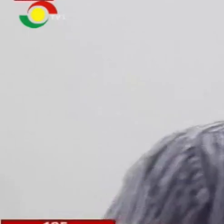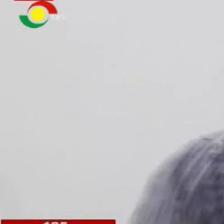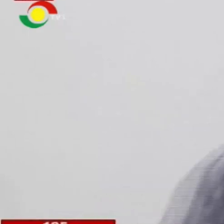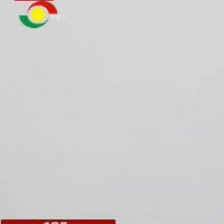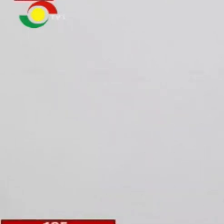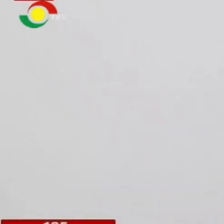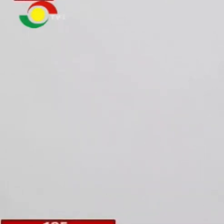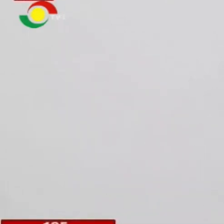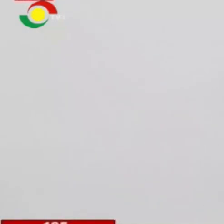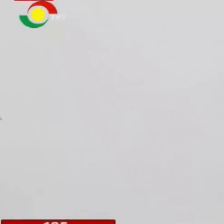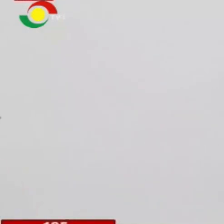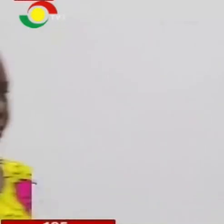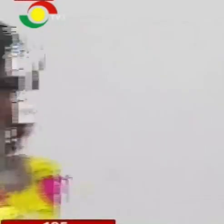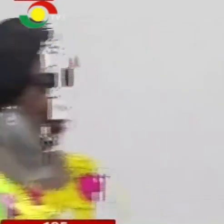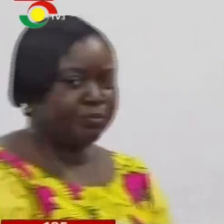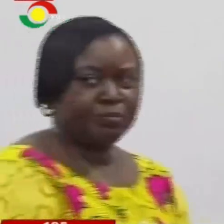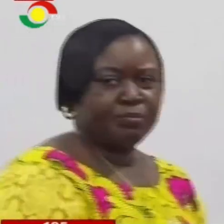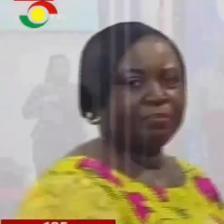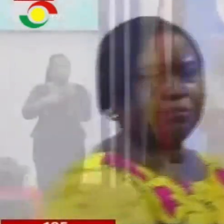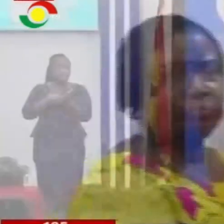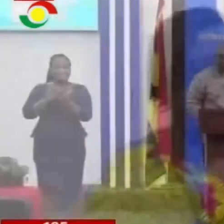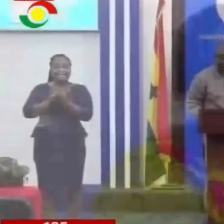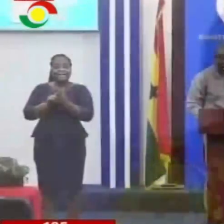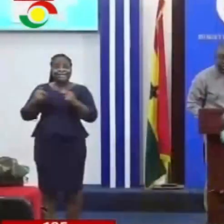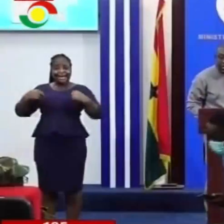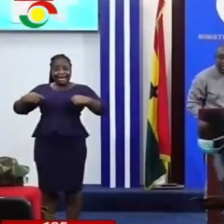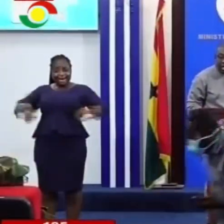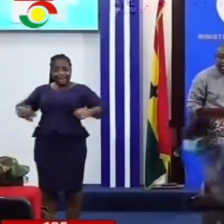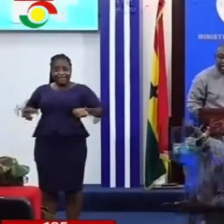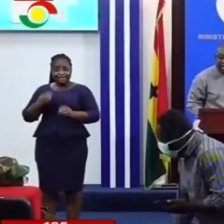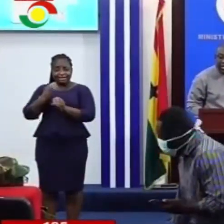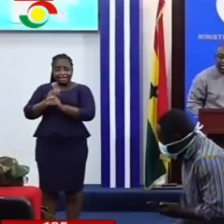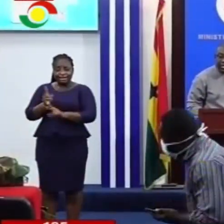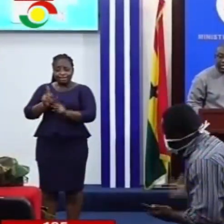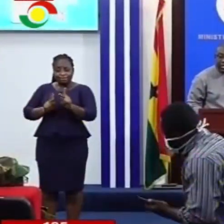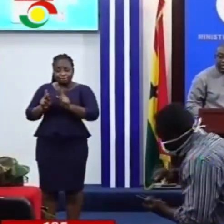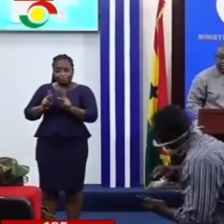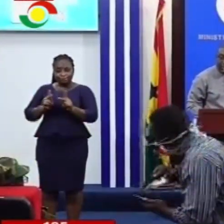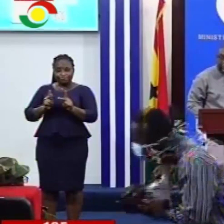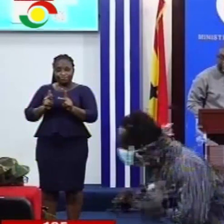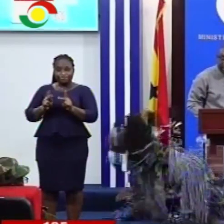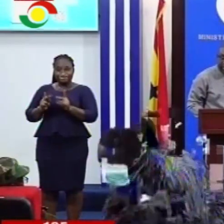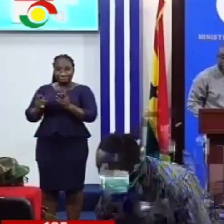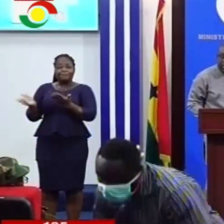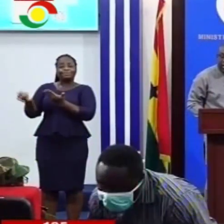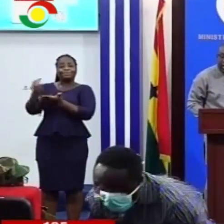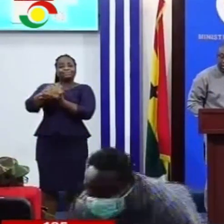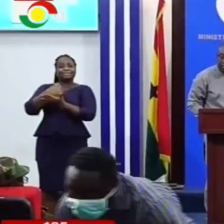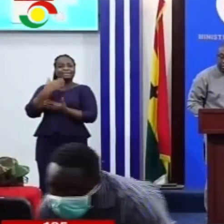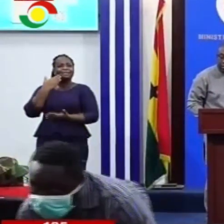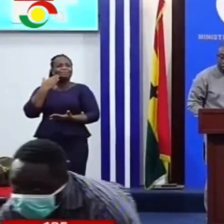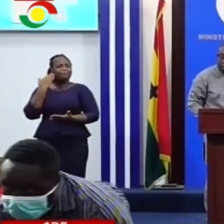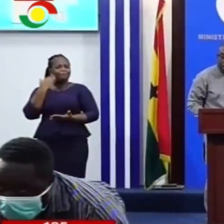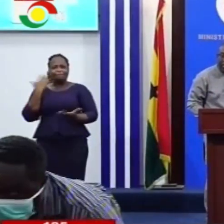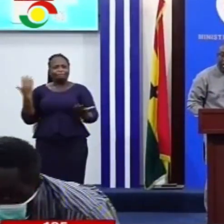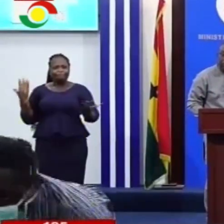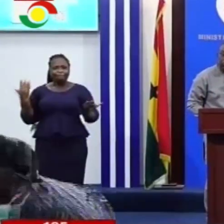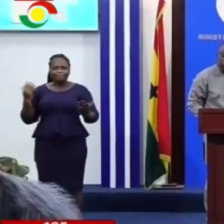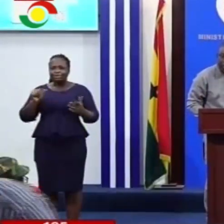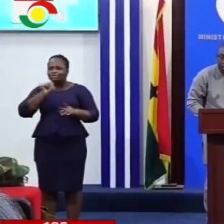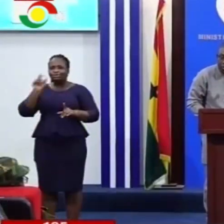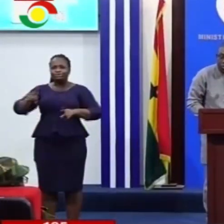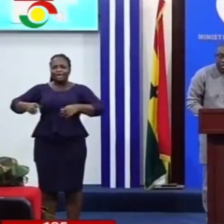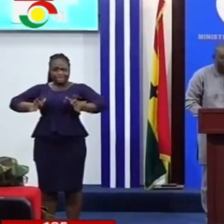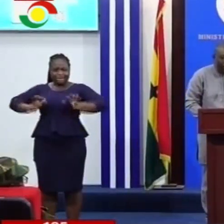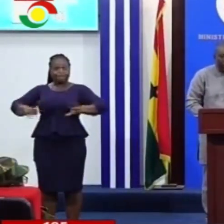there are reports that healthcare workers are being turned or are being asked to go